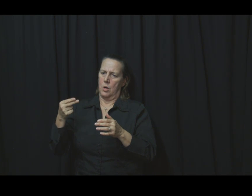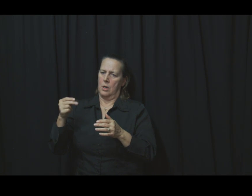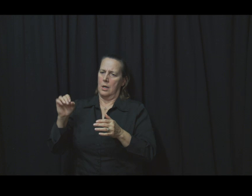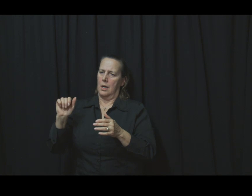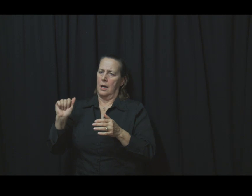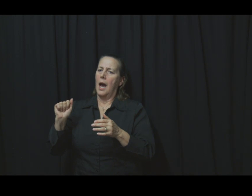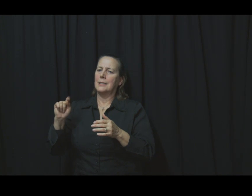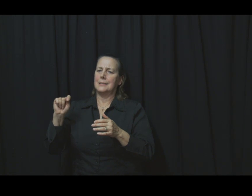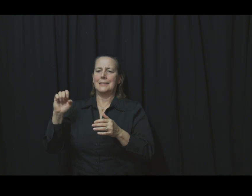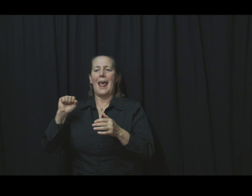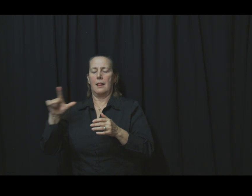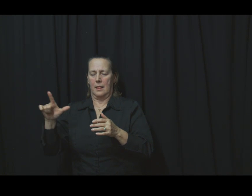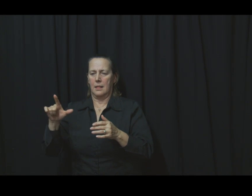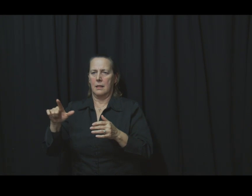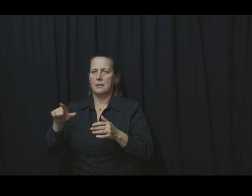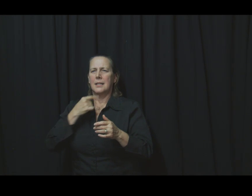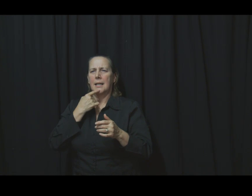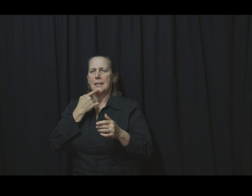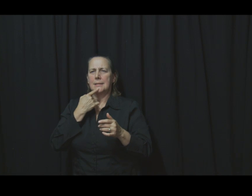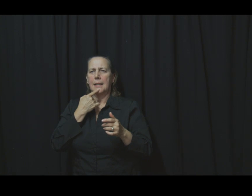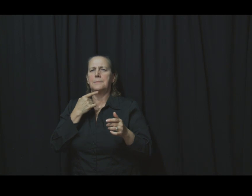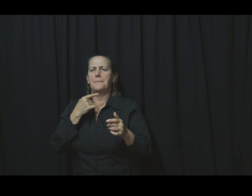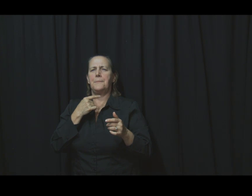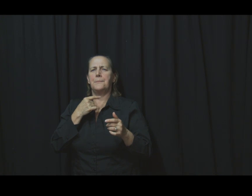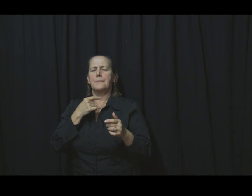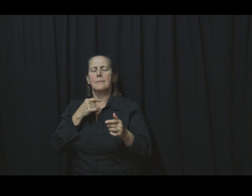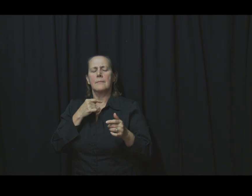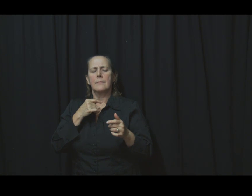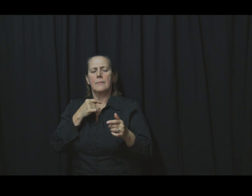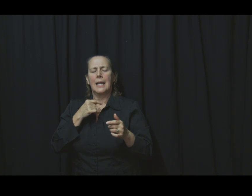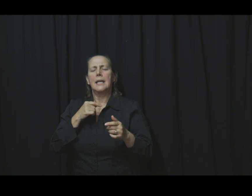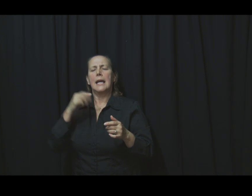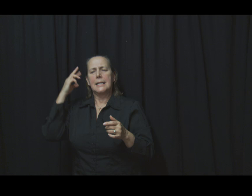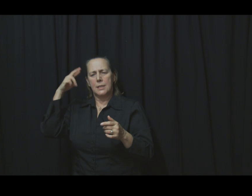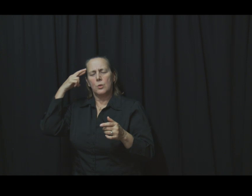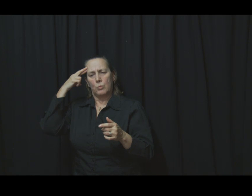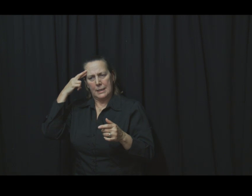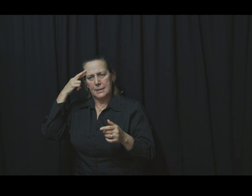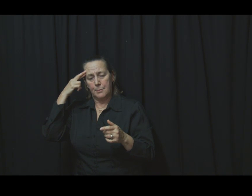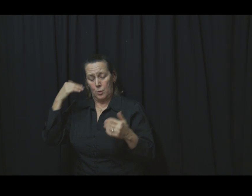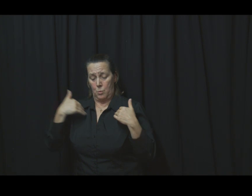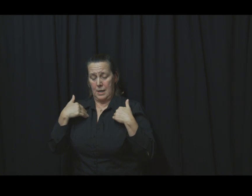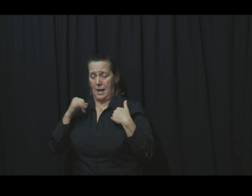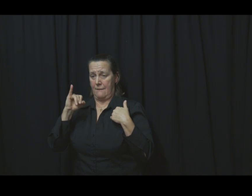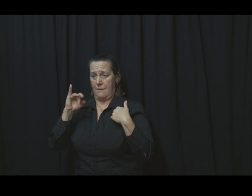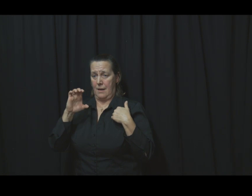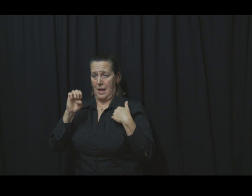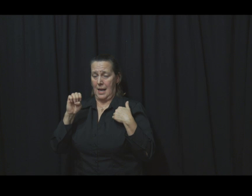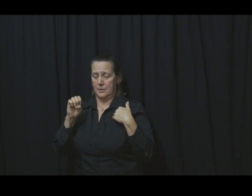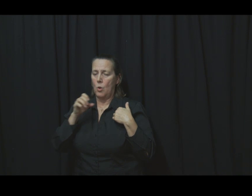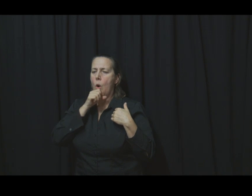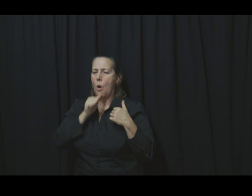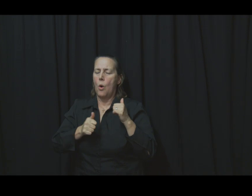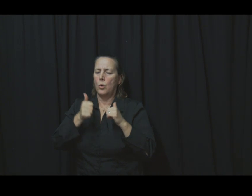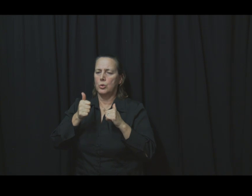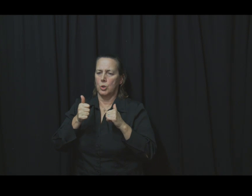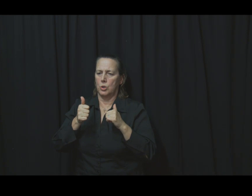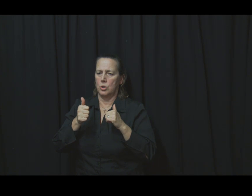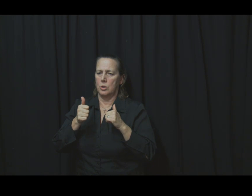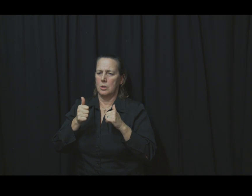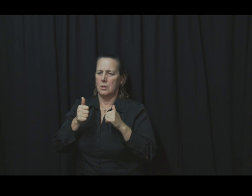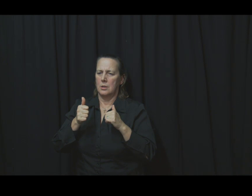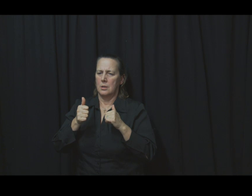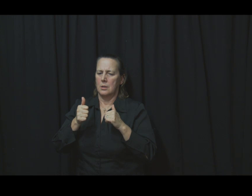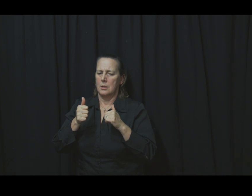about the reasonable man. Is it reasonable that we have ice older by a factor